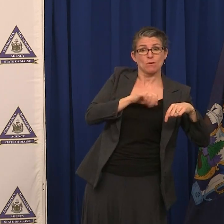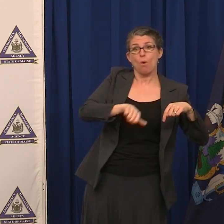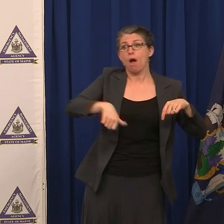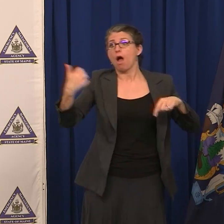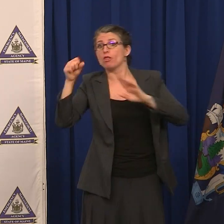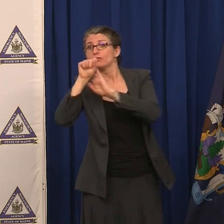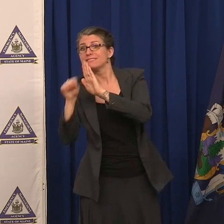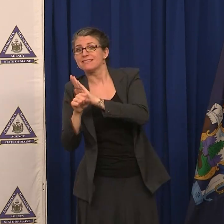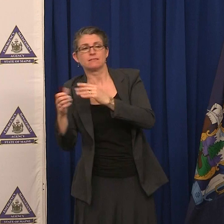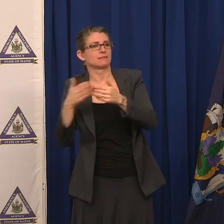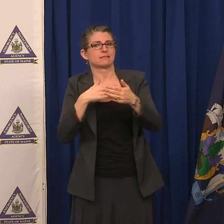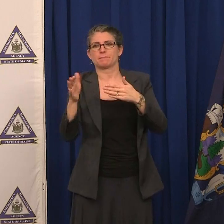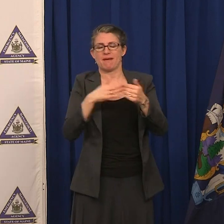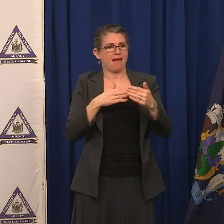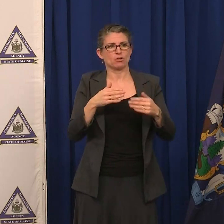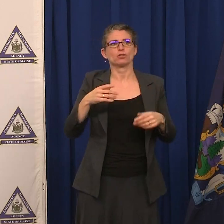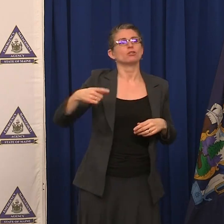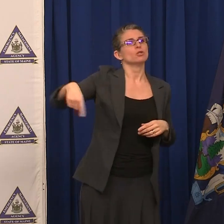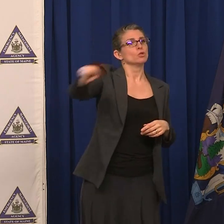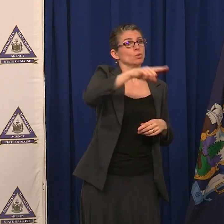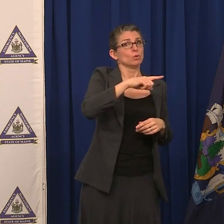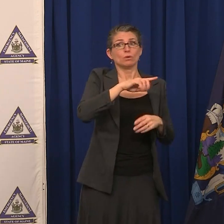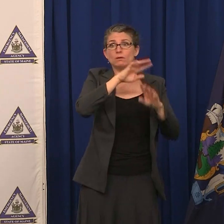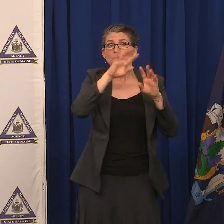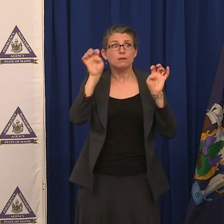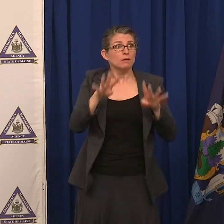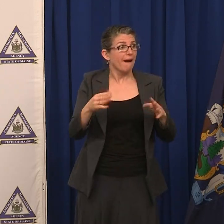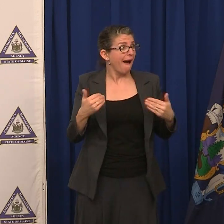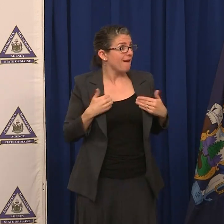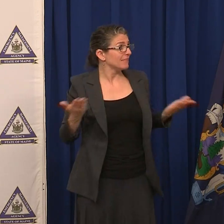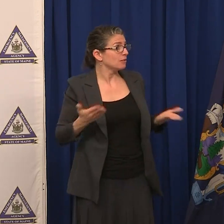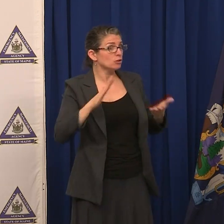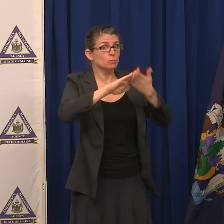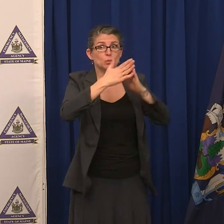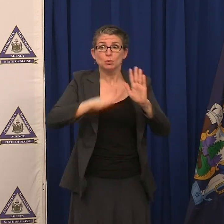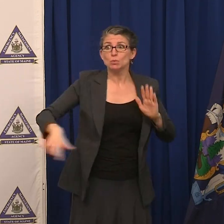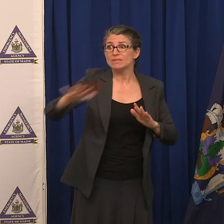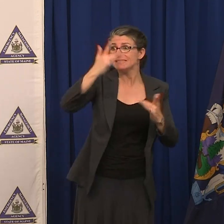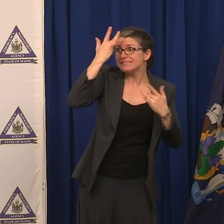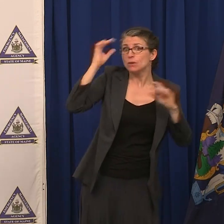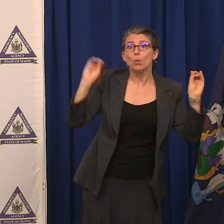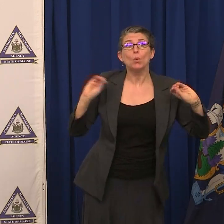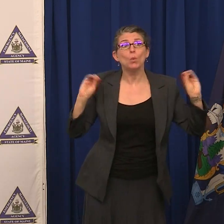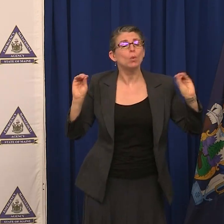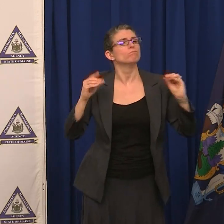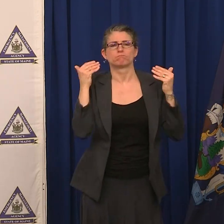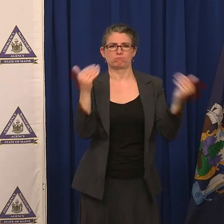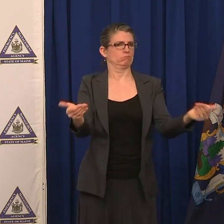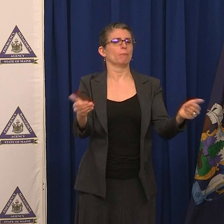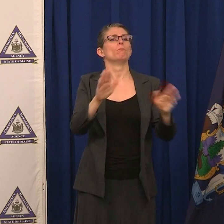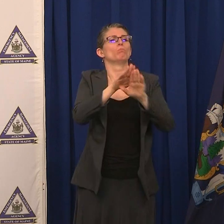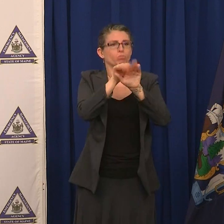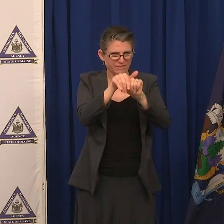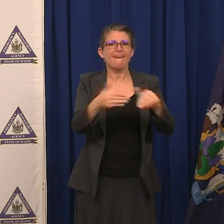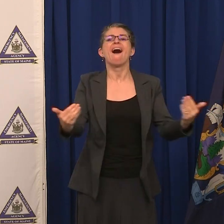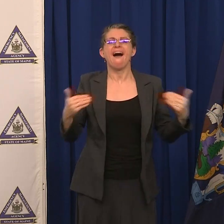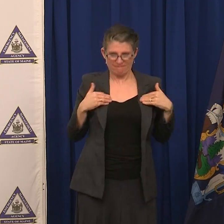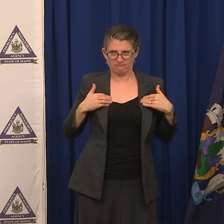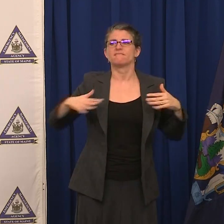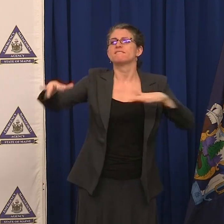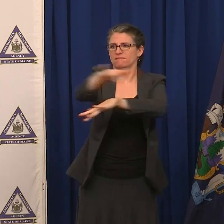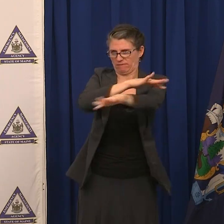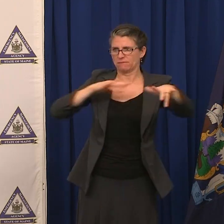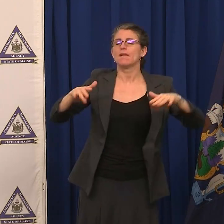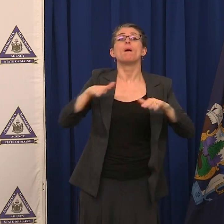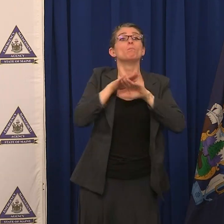your family are fully prepared, whether that's for medication, for social distancing, to be prepared for